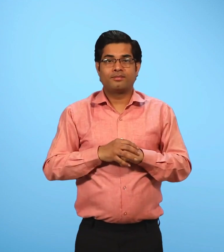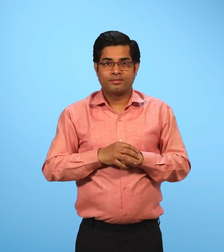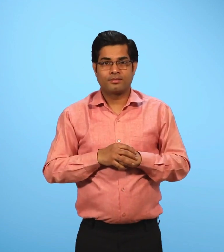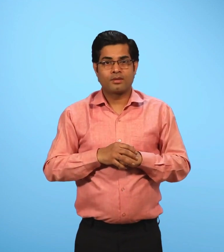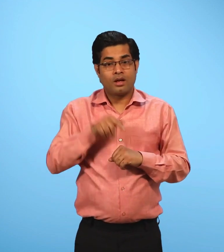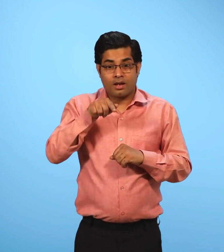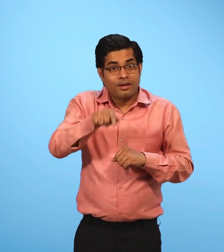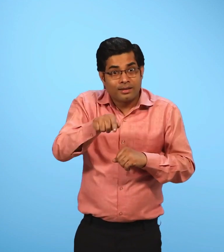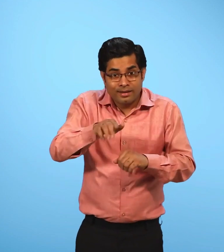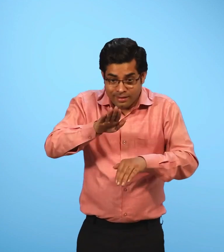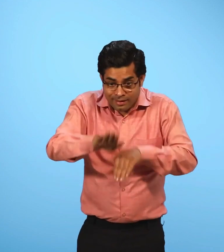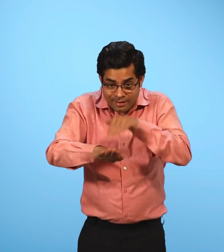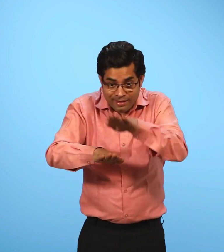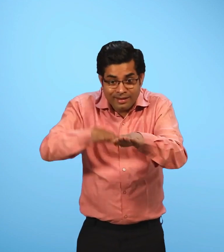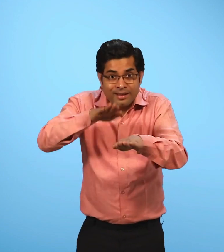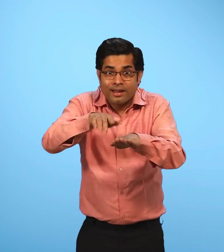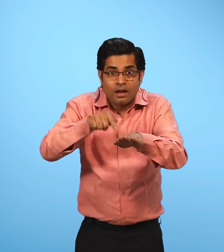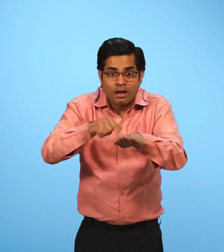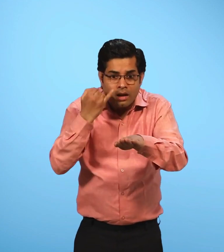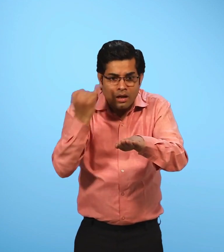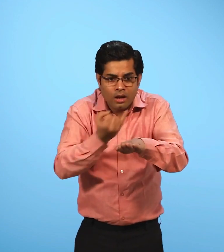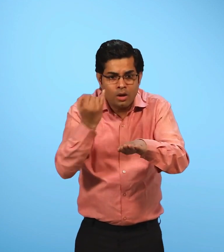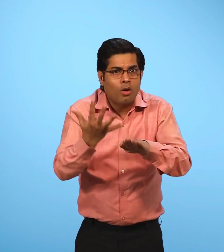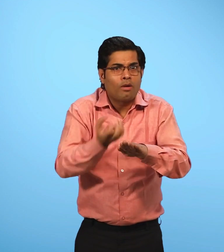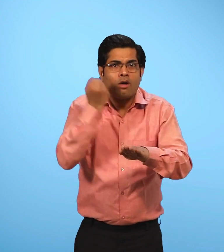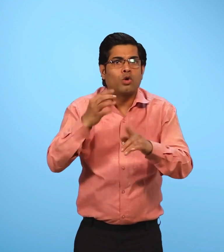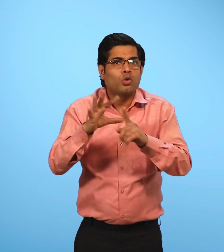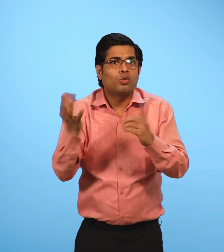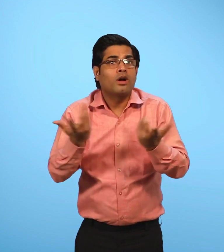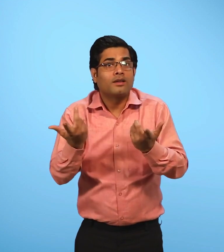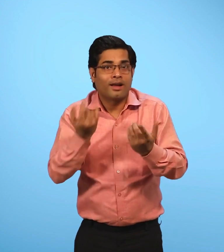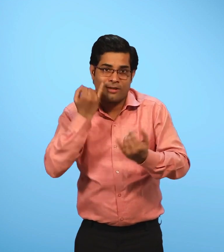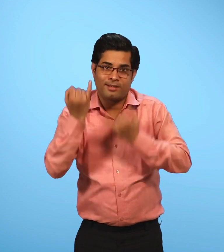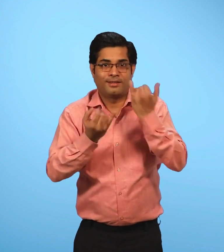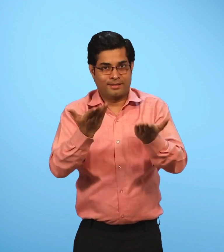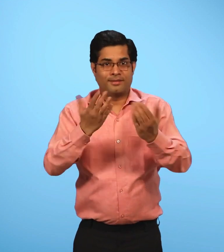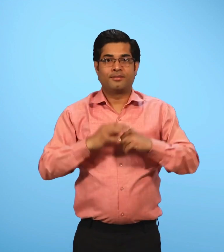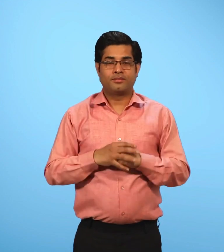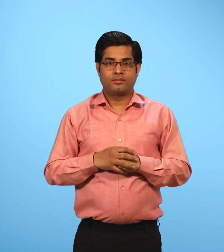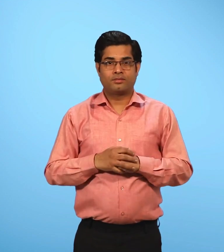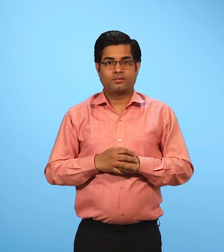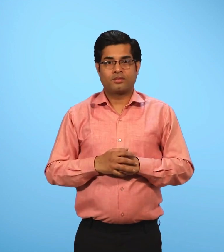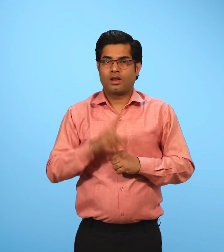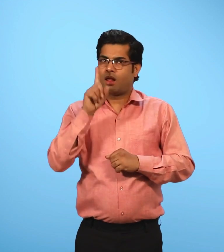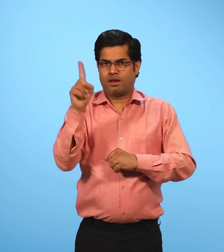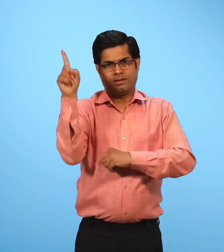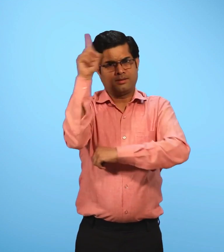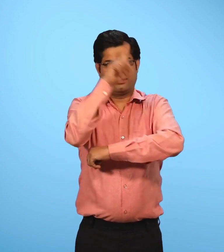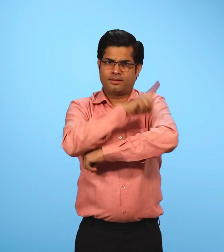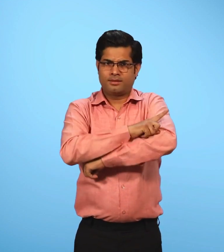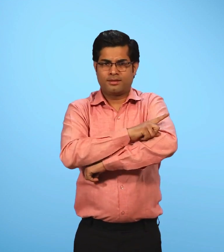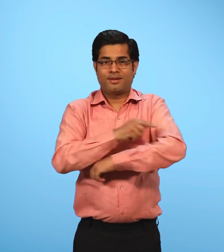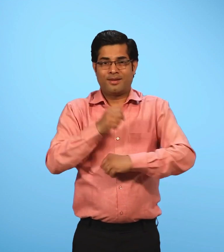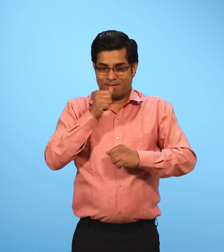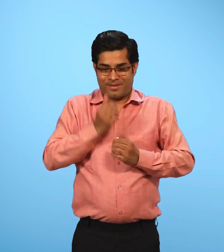One day, he discovers a footprint on the sand. Let's find out what he